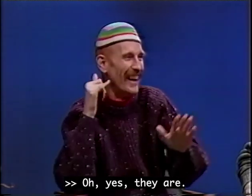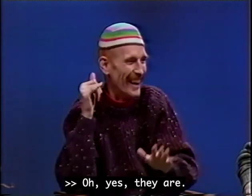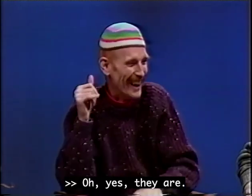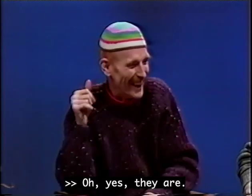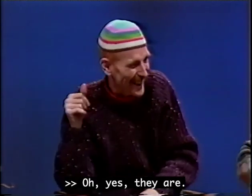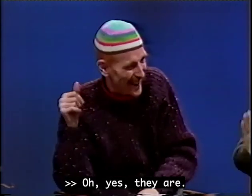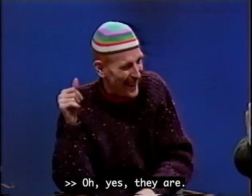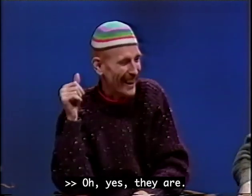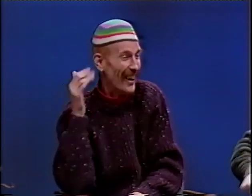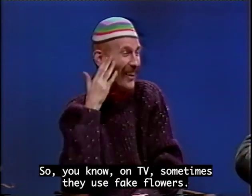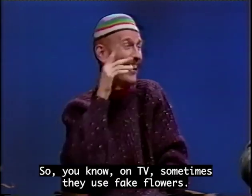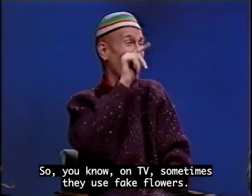are.